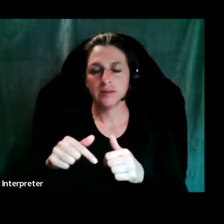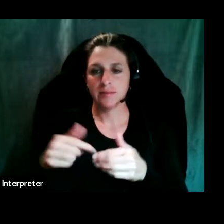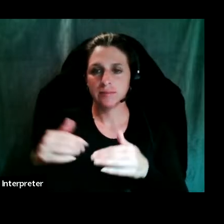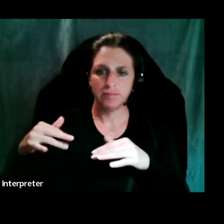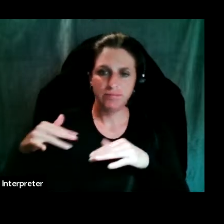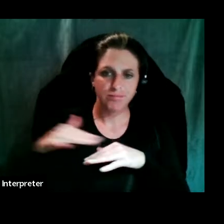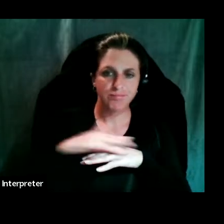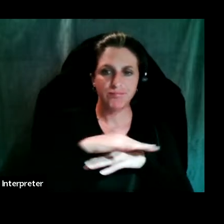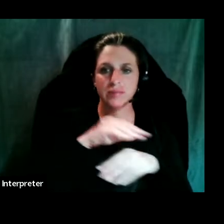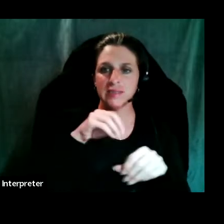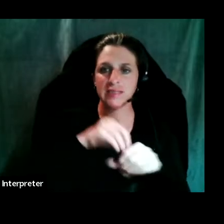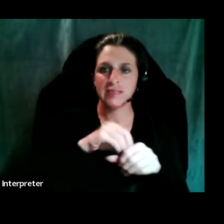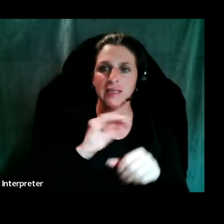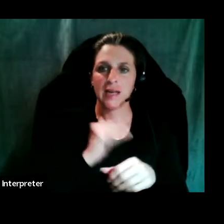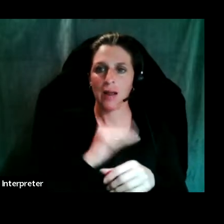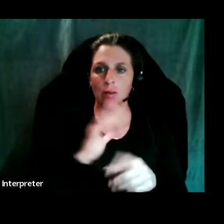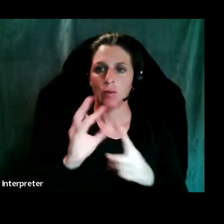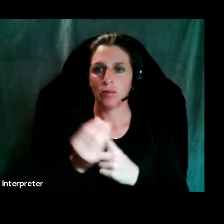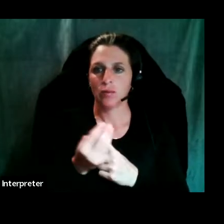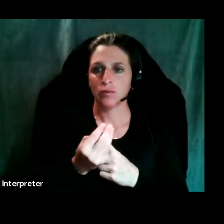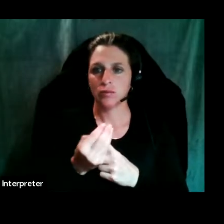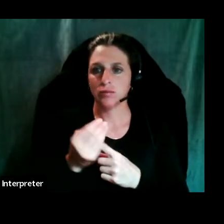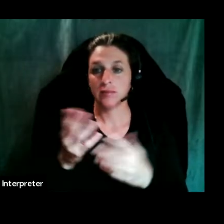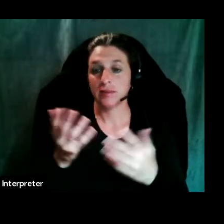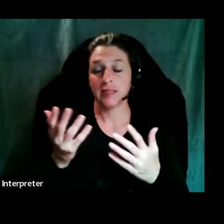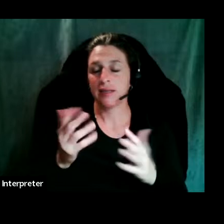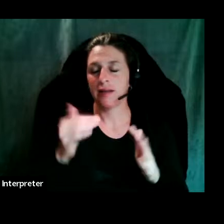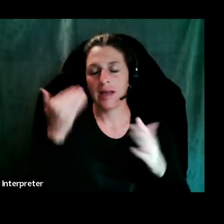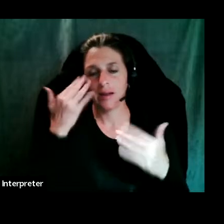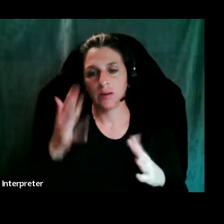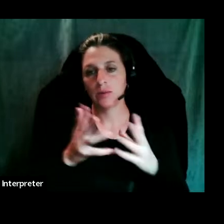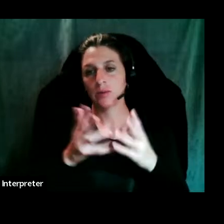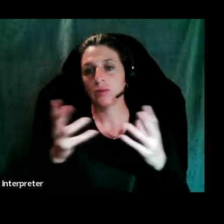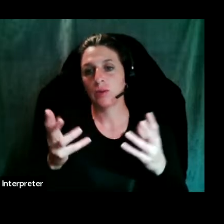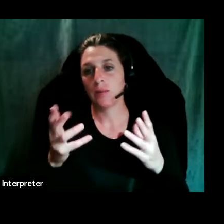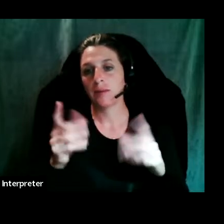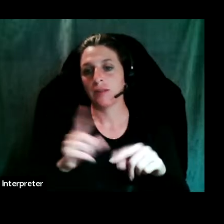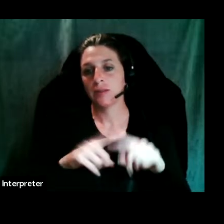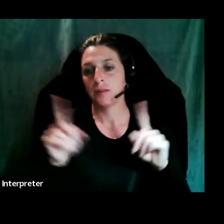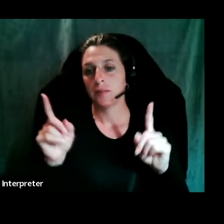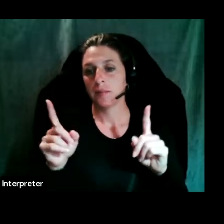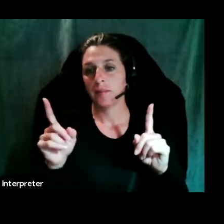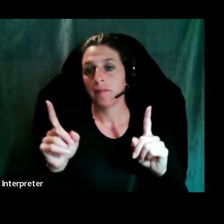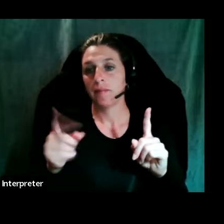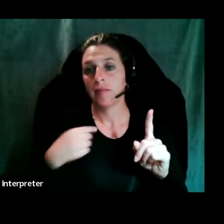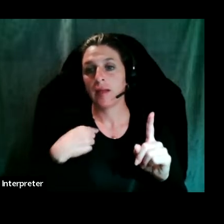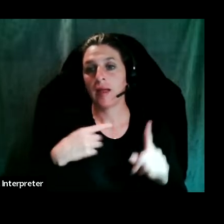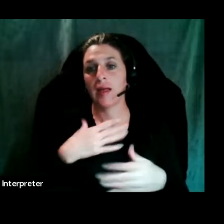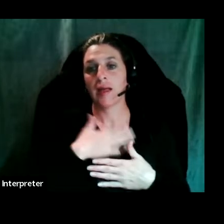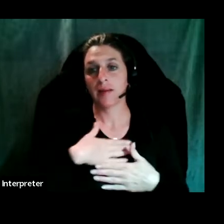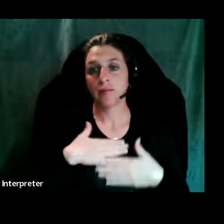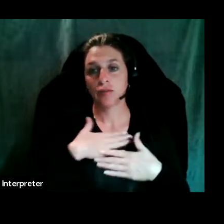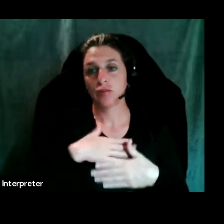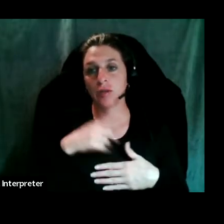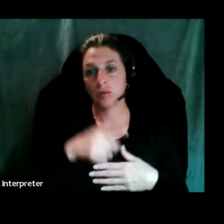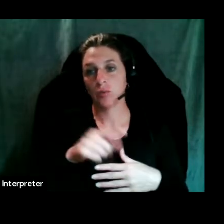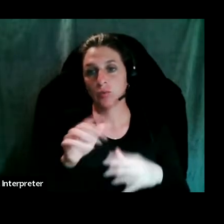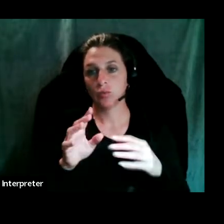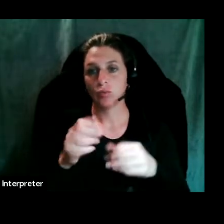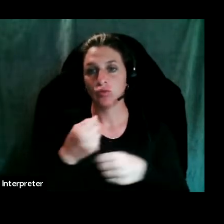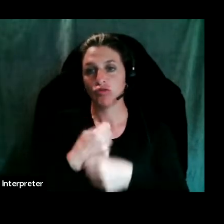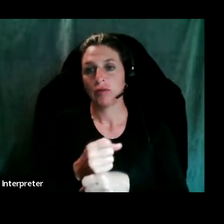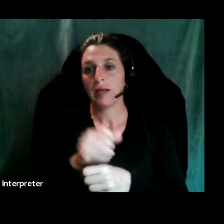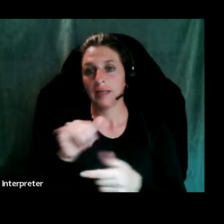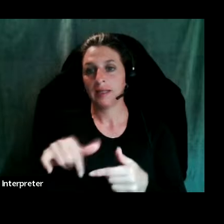So I don't know so much, but I appreciate you creating this group. I